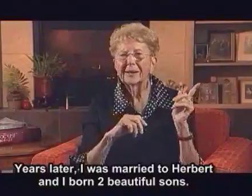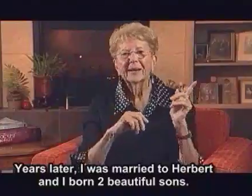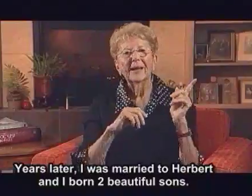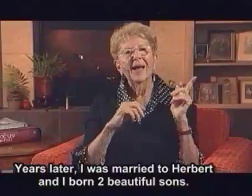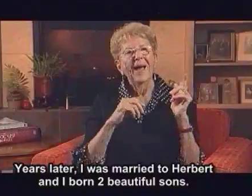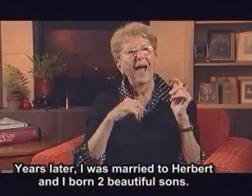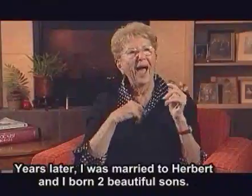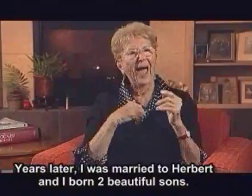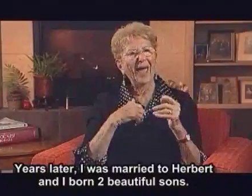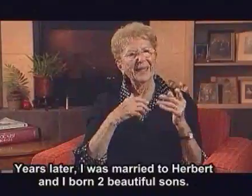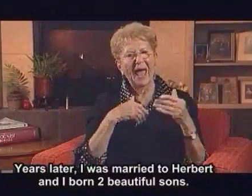Years later, I was married to Herbert,